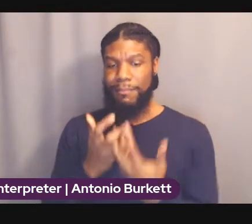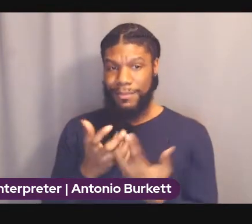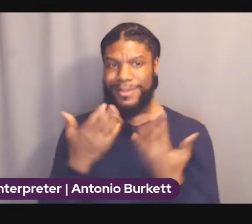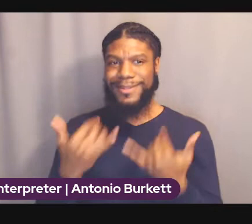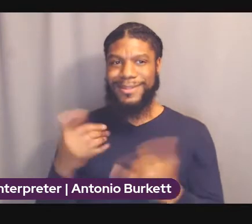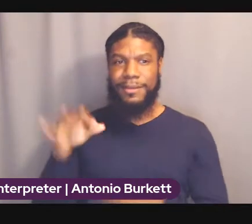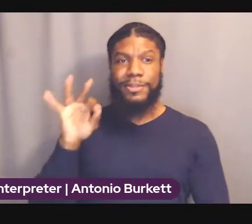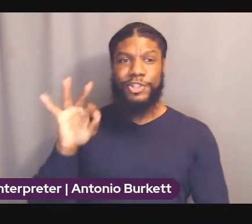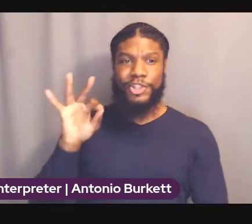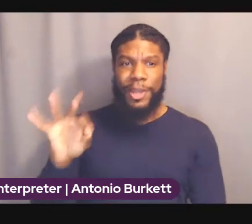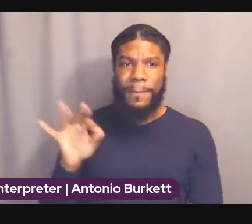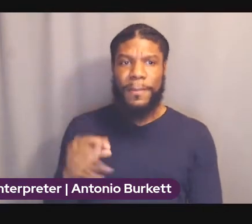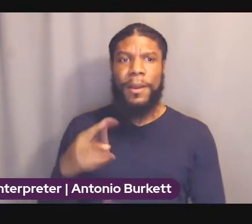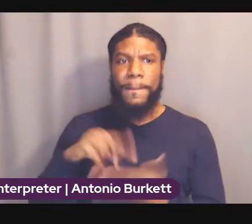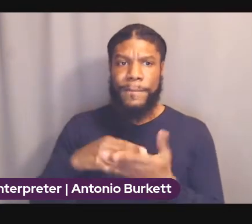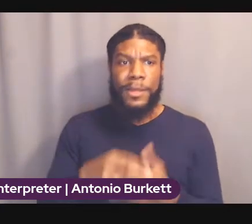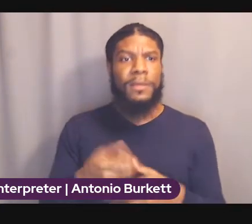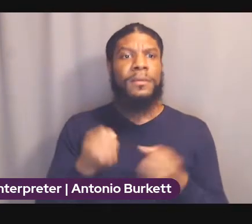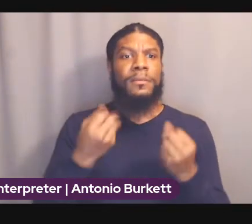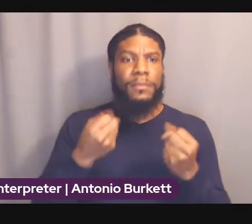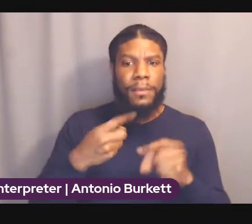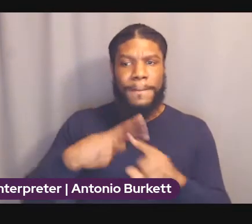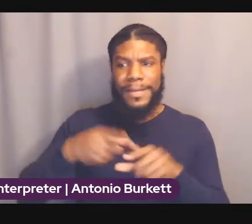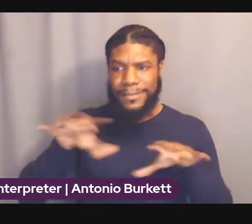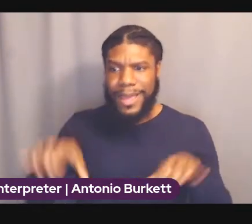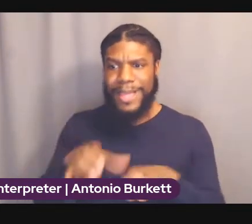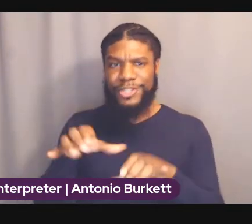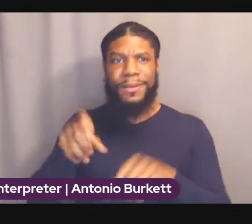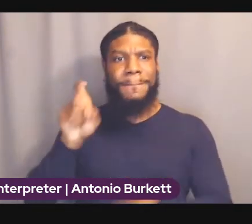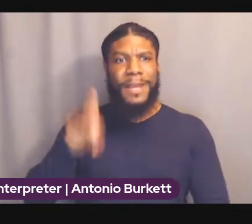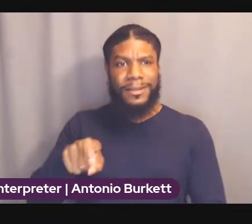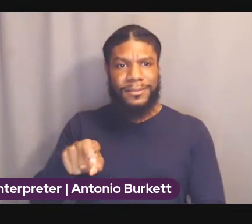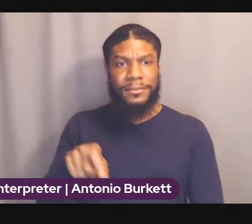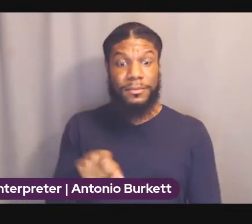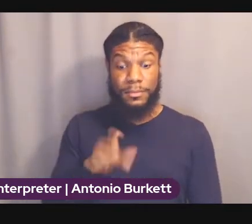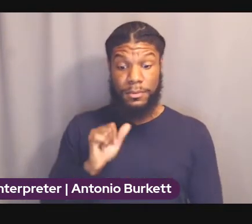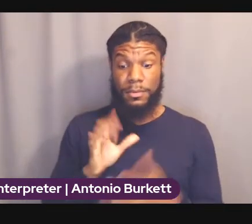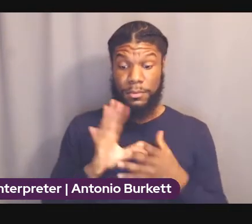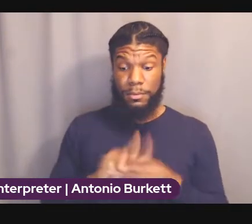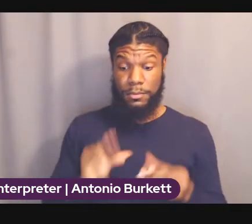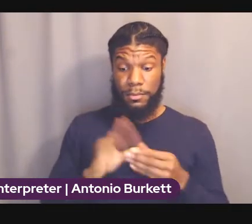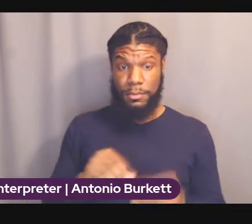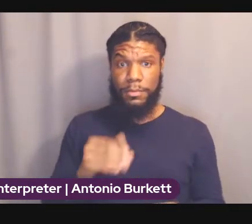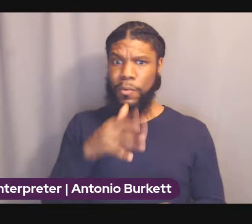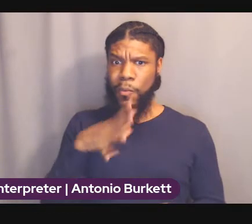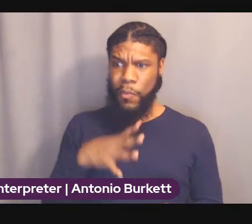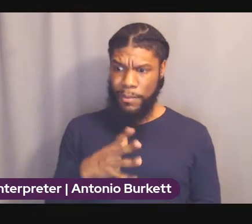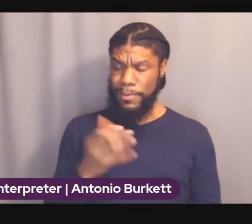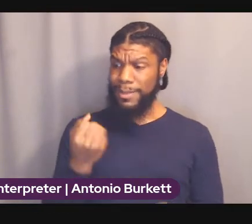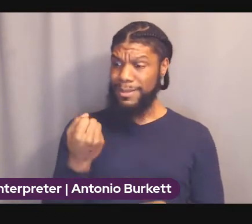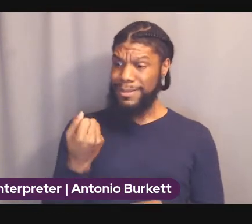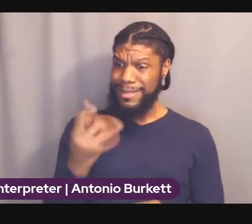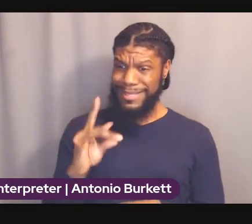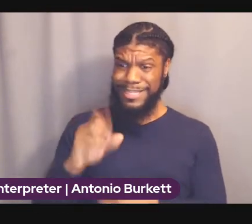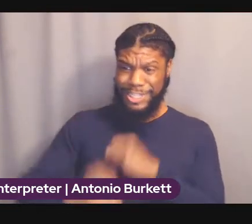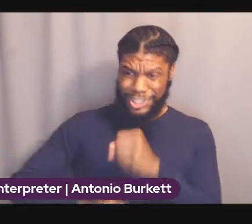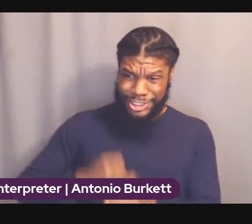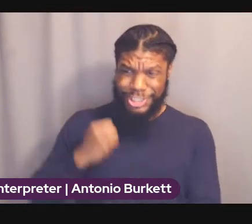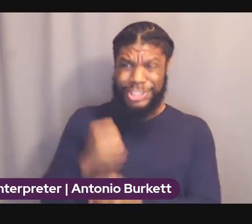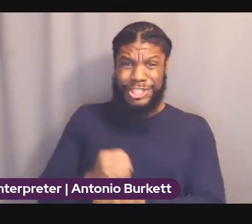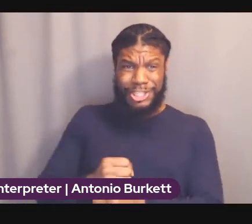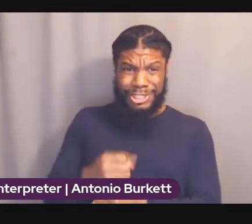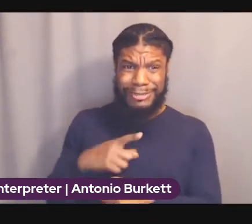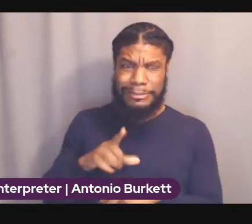the story, there's a woman who's been bent over for 18 years, and Jesus says, "You're healed, you're